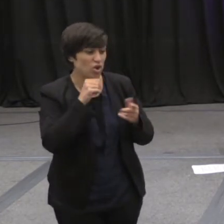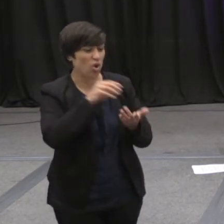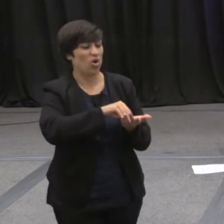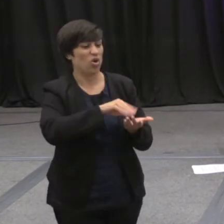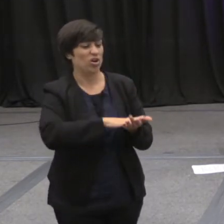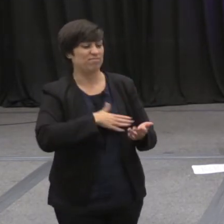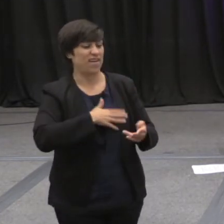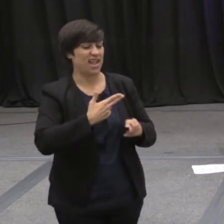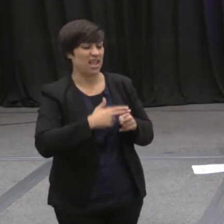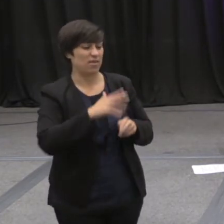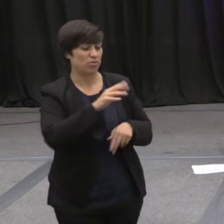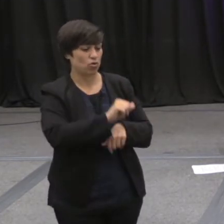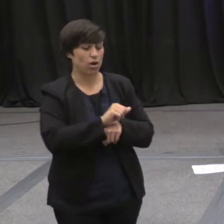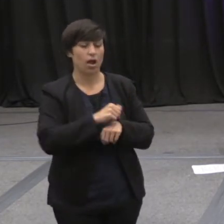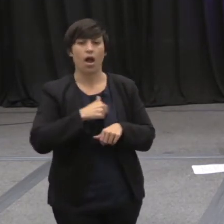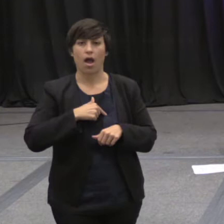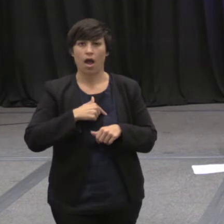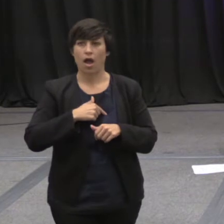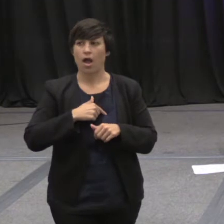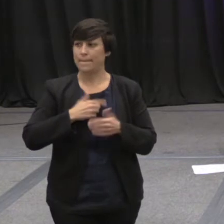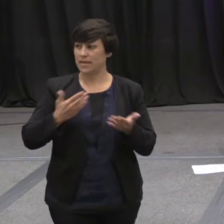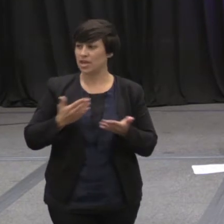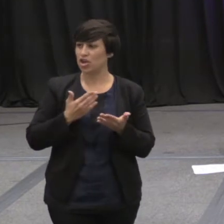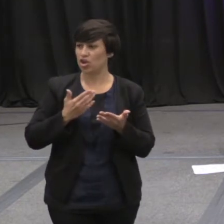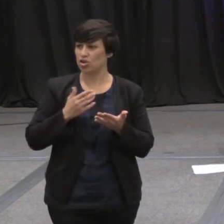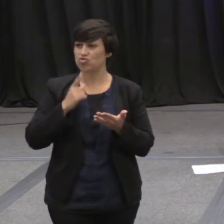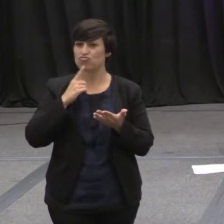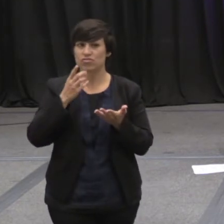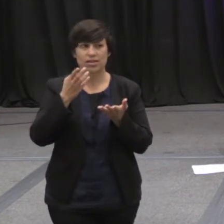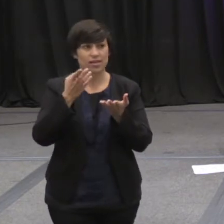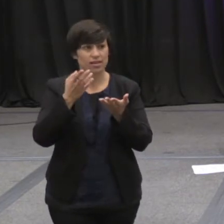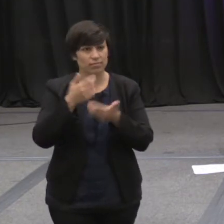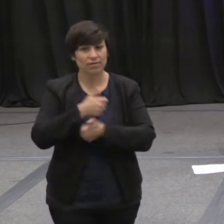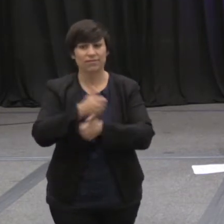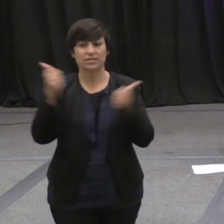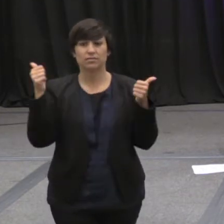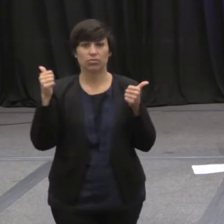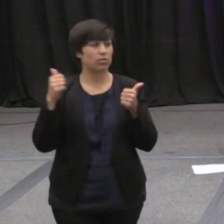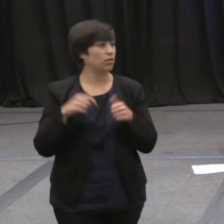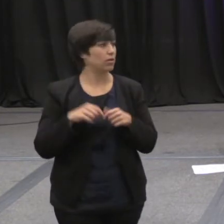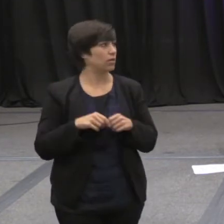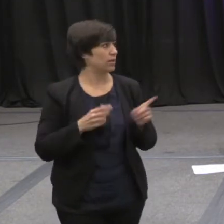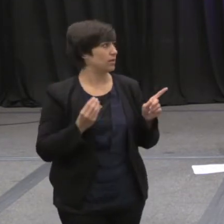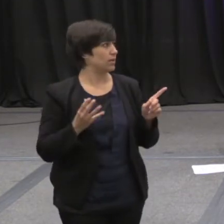why I'm here, to be visible and hope that some of these conversations can happen in other places.